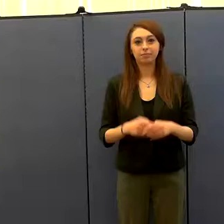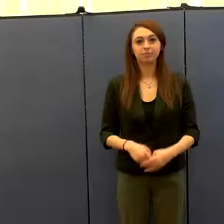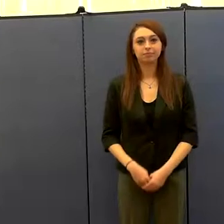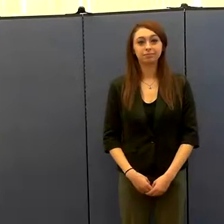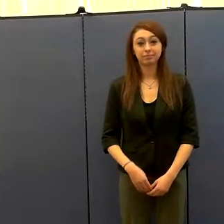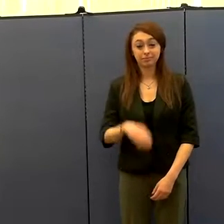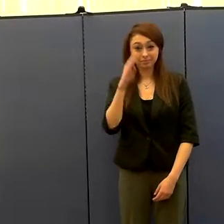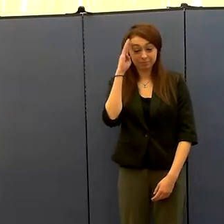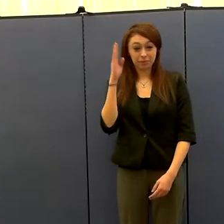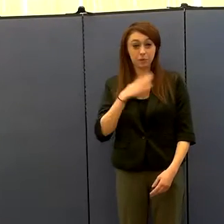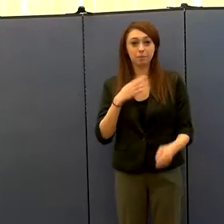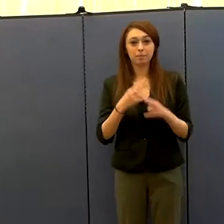Cureton,